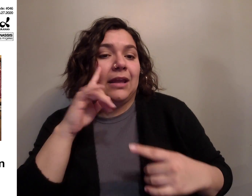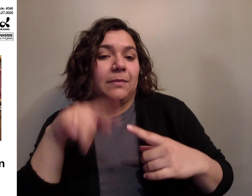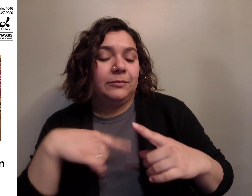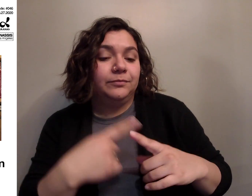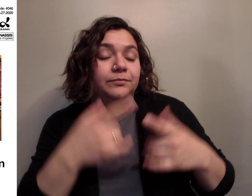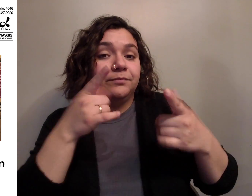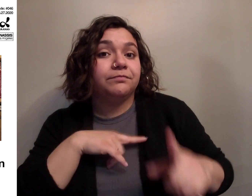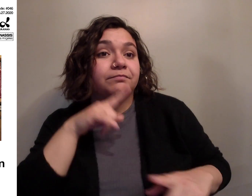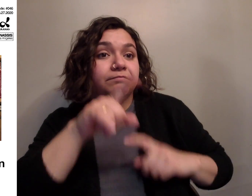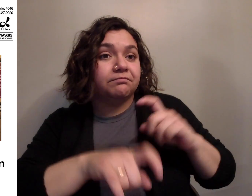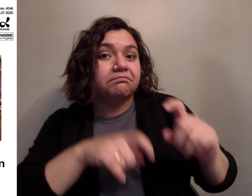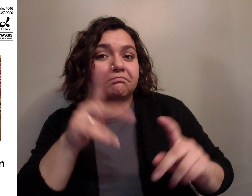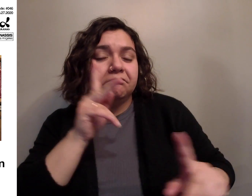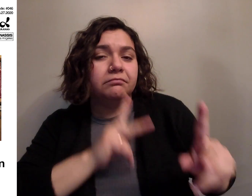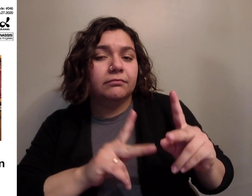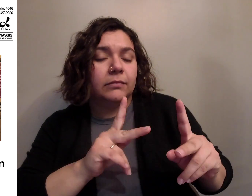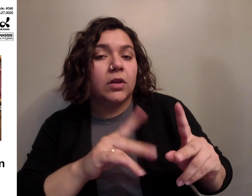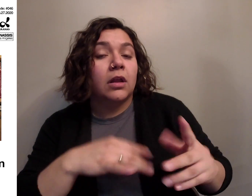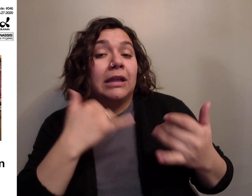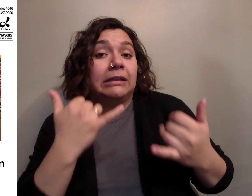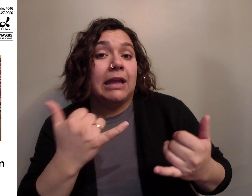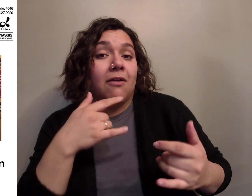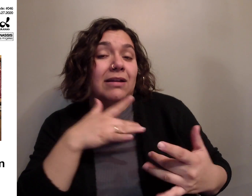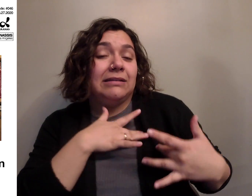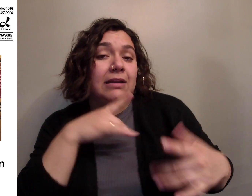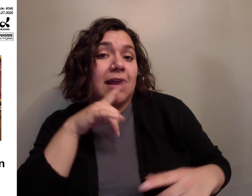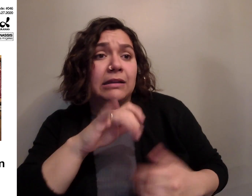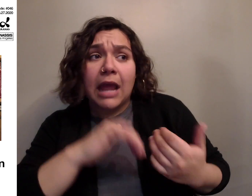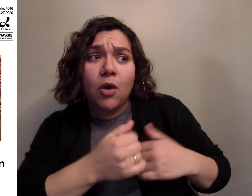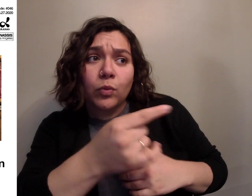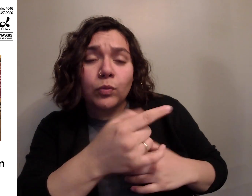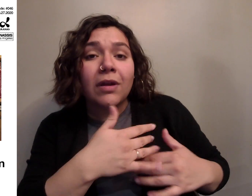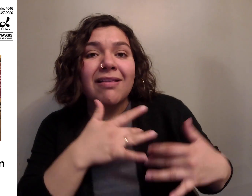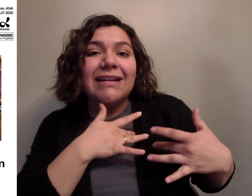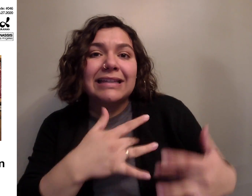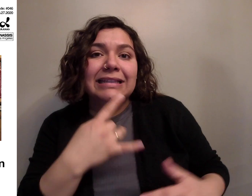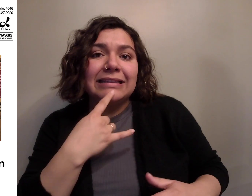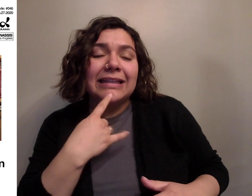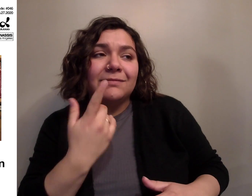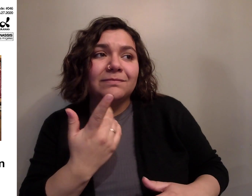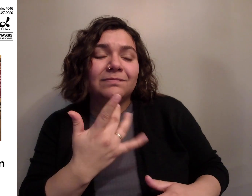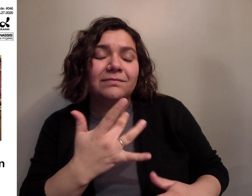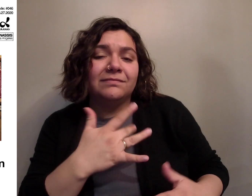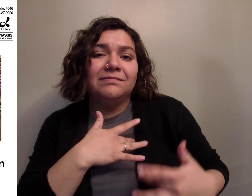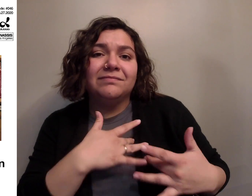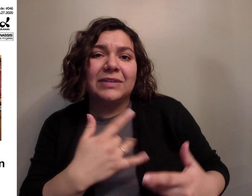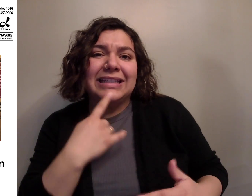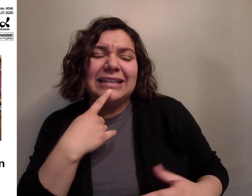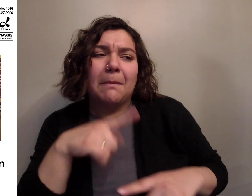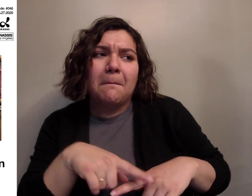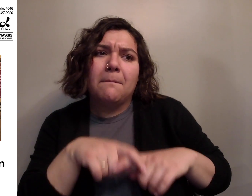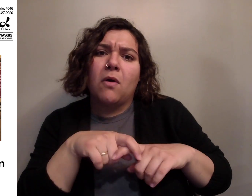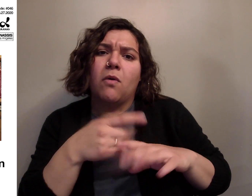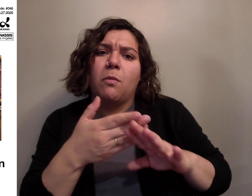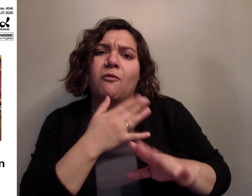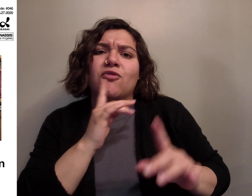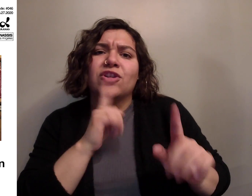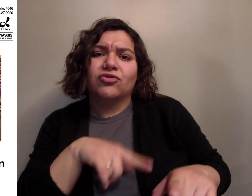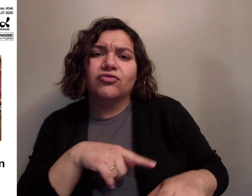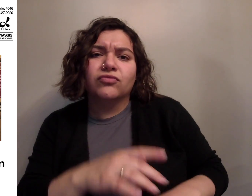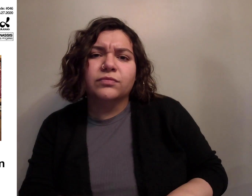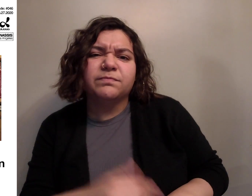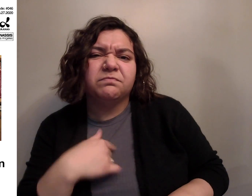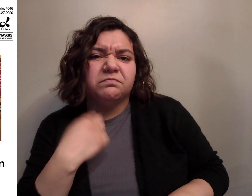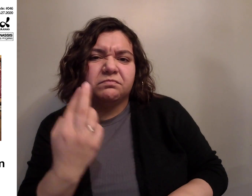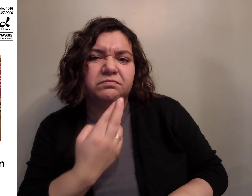I keep marveling at the fact that when I ask people at times now how they are, they actually quite often